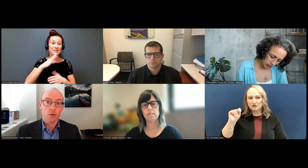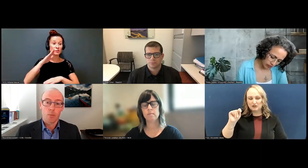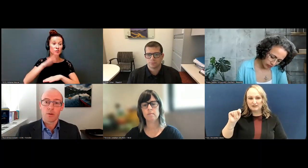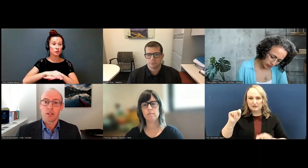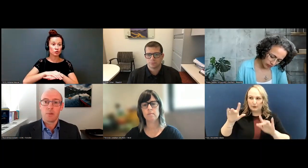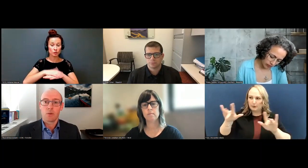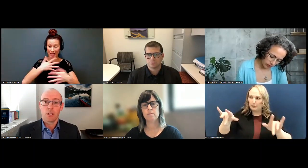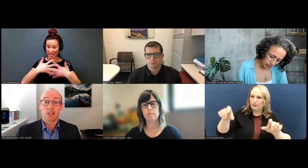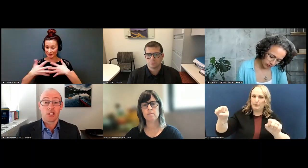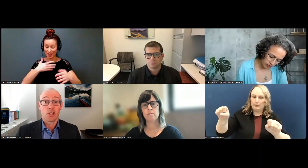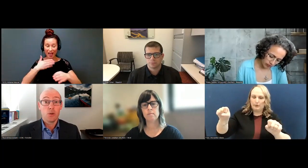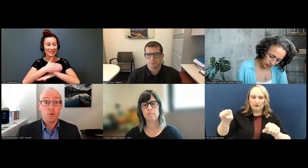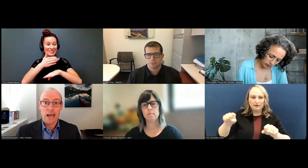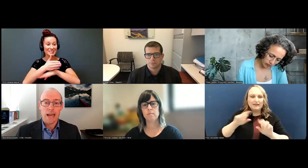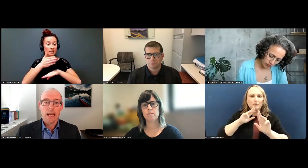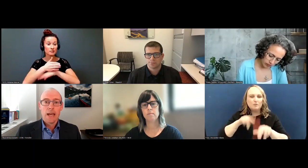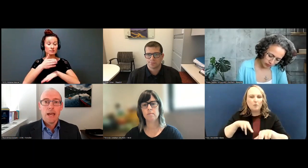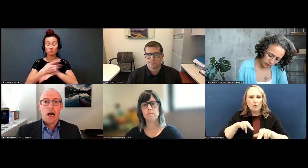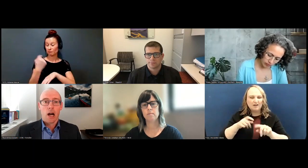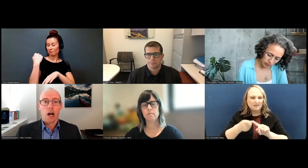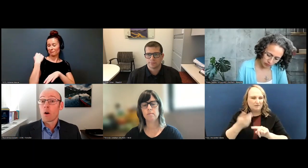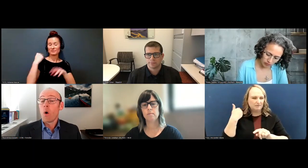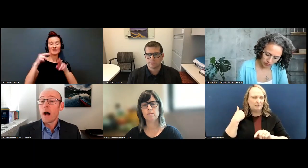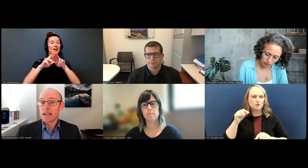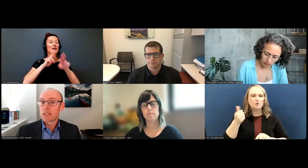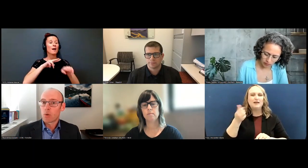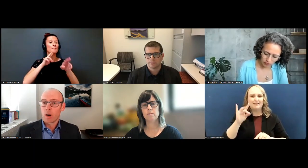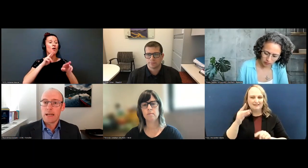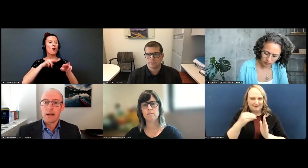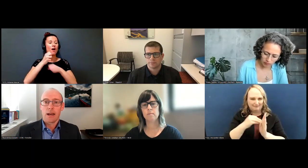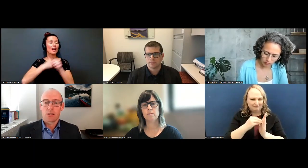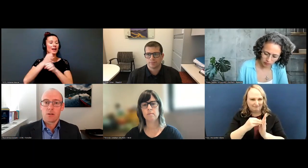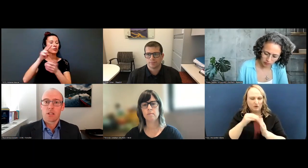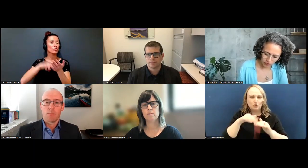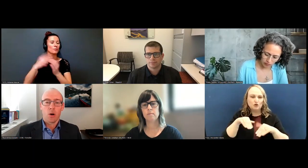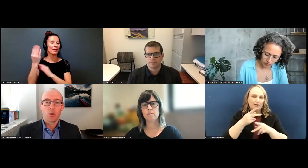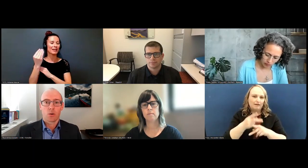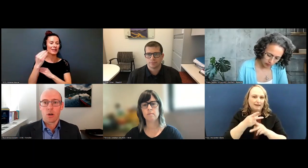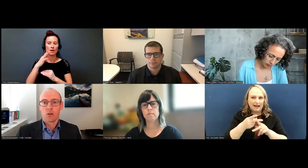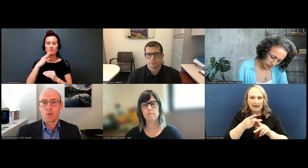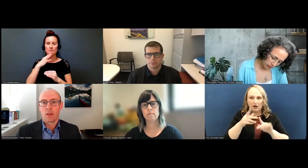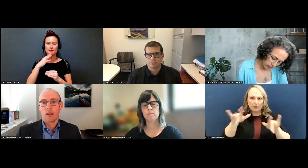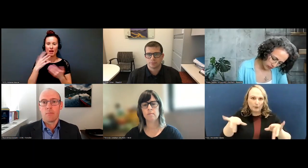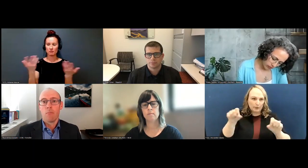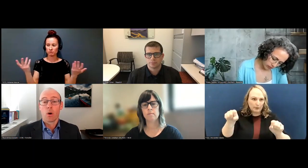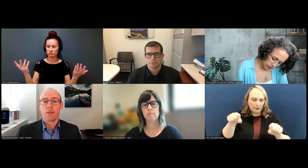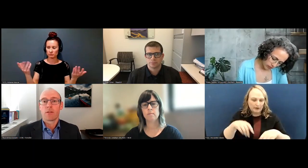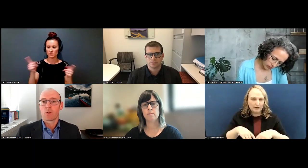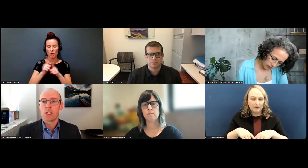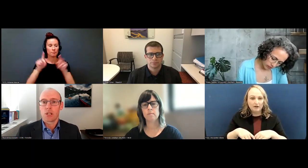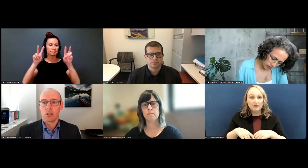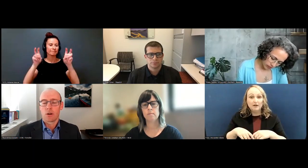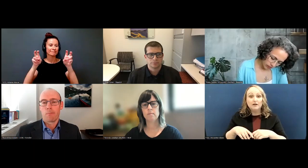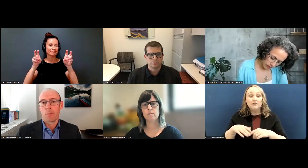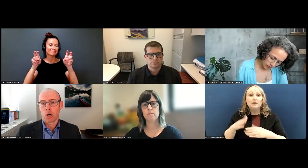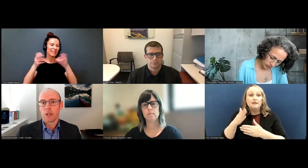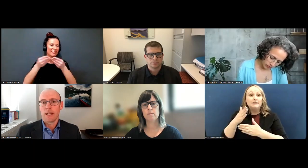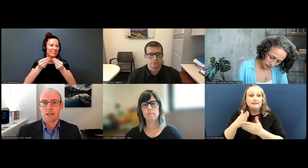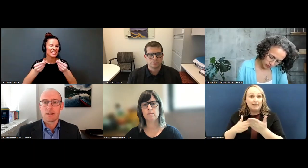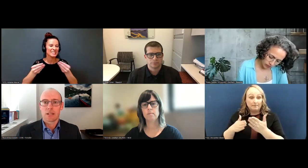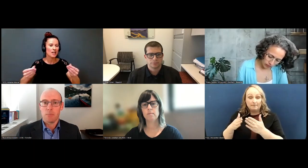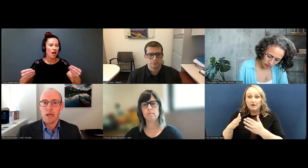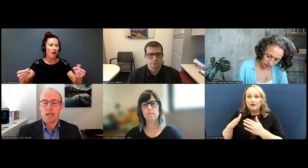actually another report that's being released on Tuesday, are widespread. So these are postal codes with more than 3 children